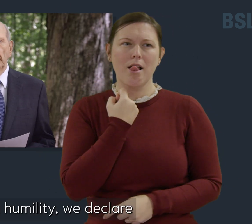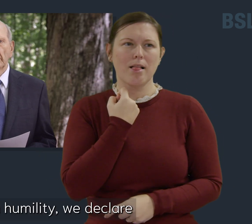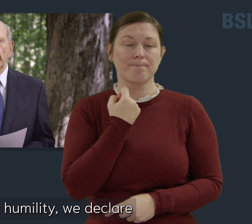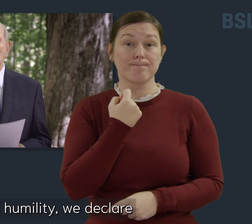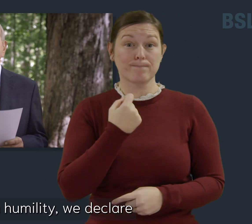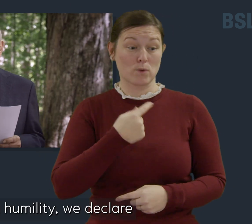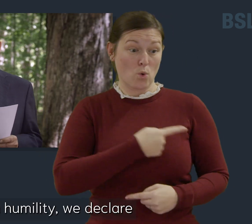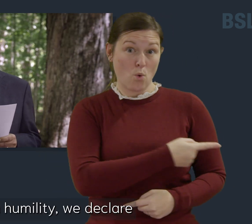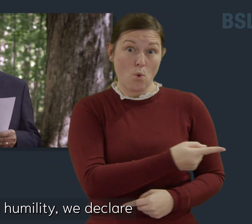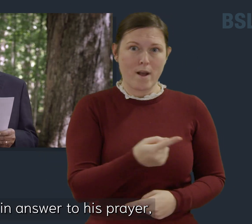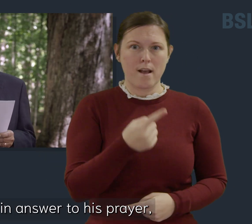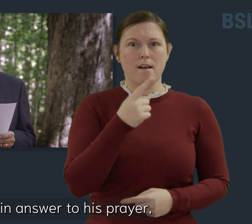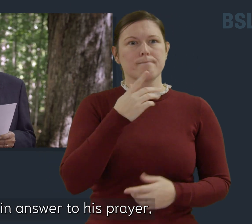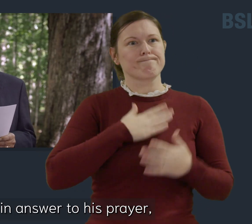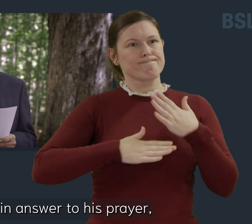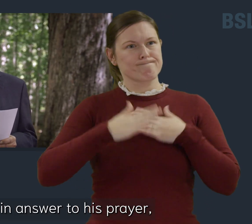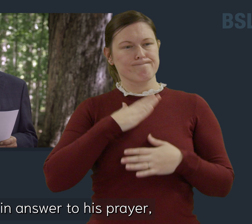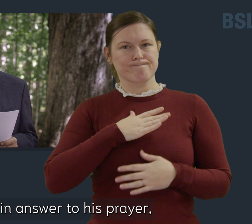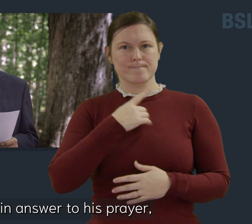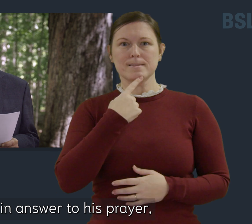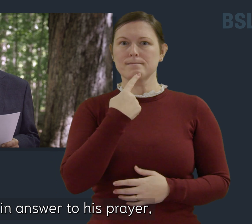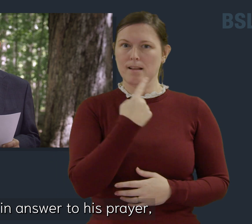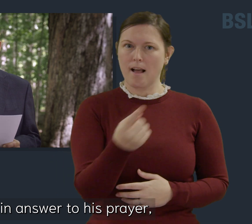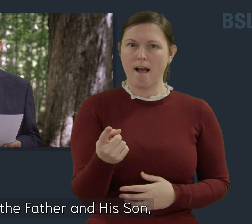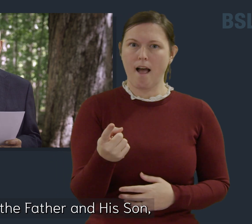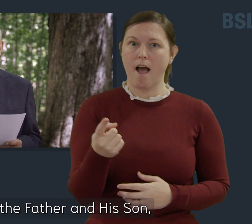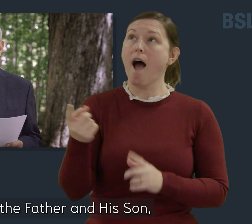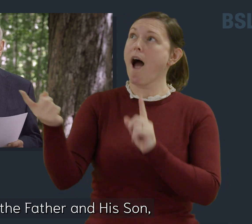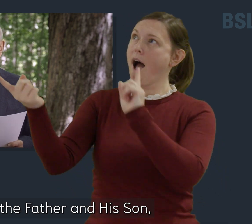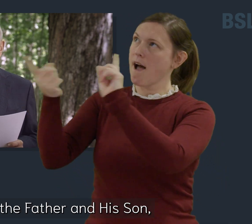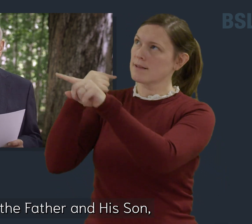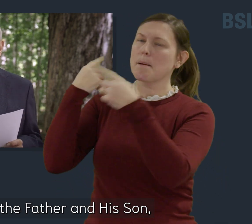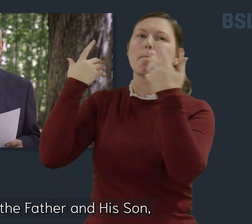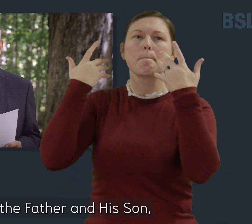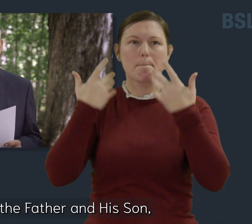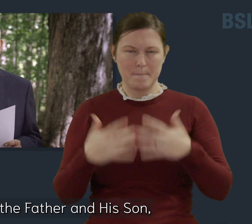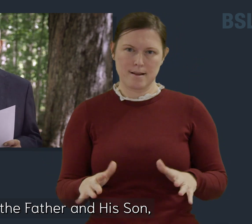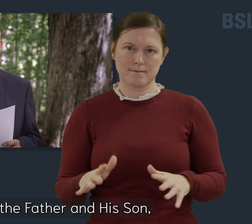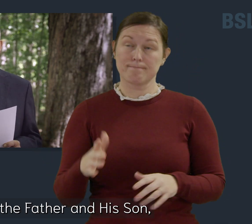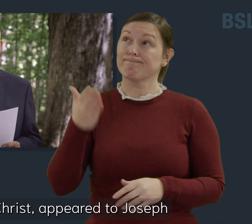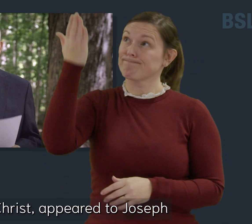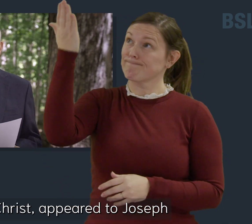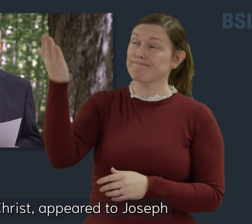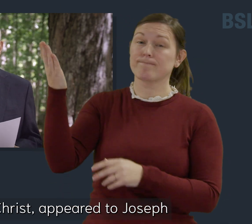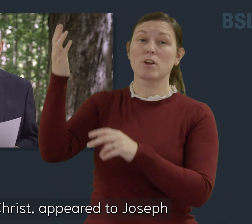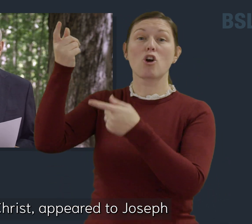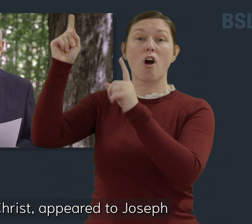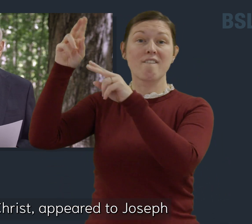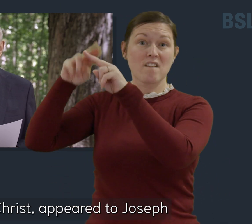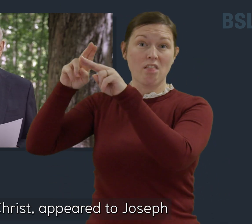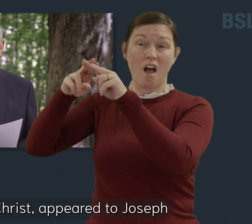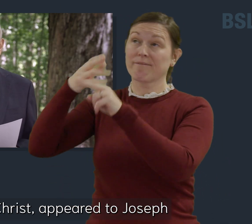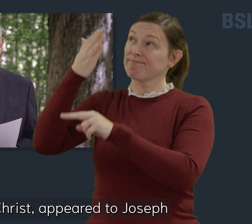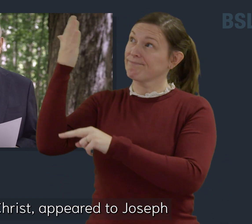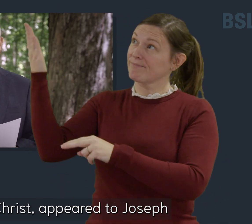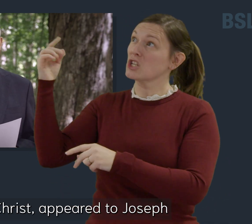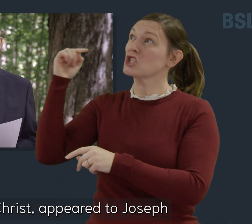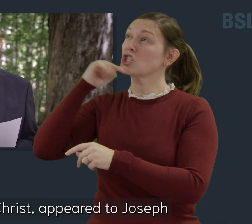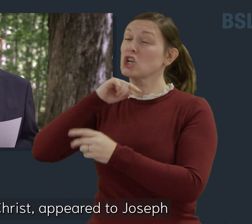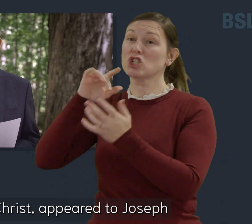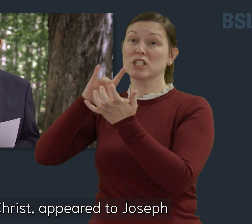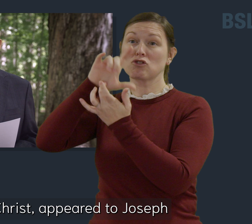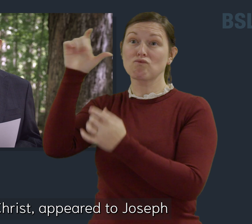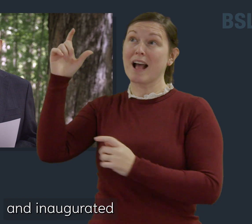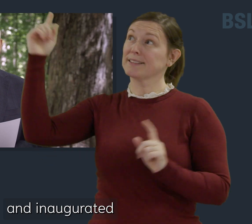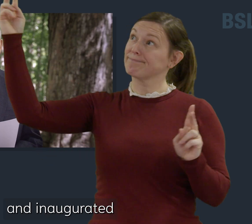In humility, we declare that in answer to his prayer, God the Father and His Son, Jesus Christ,